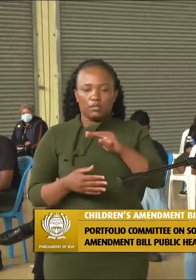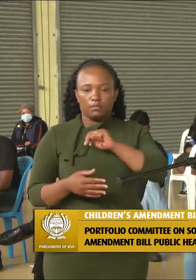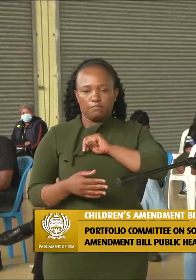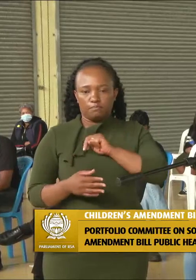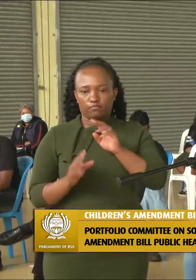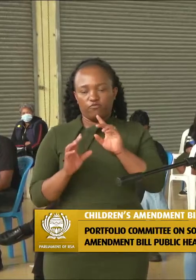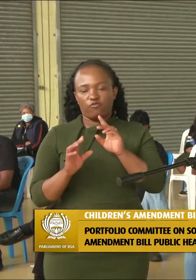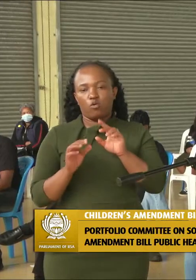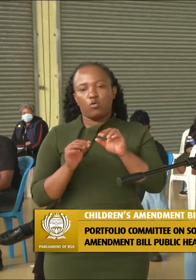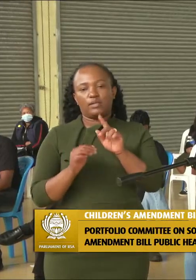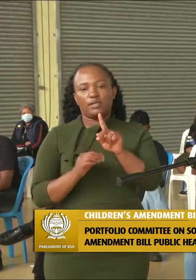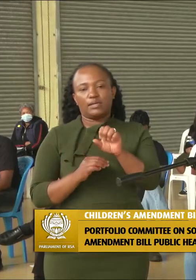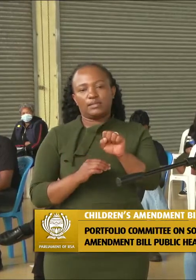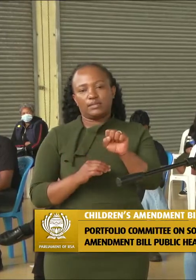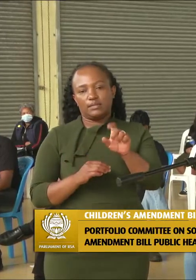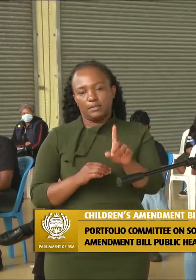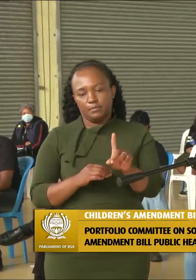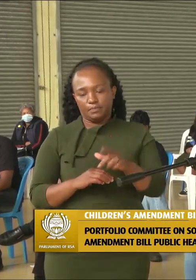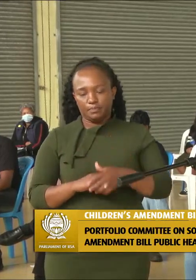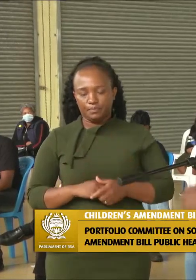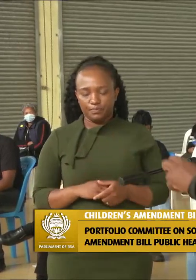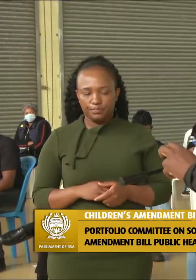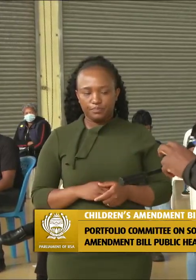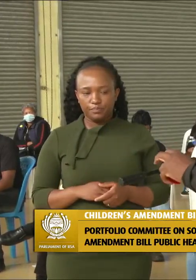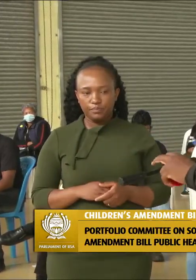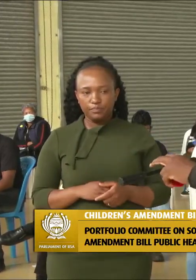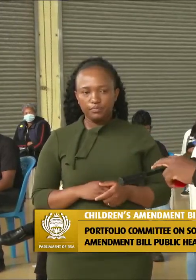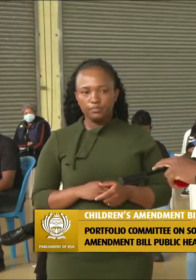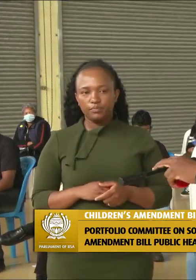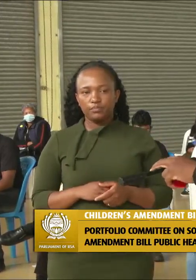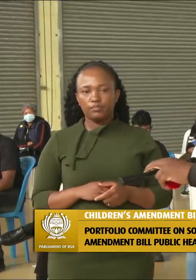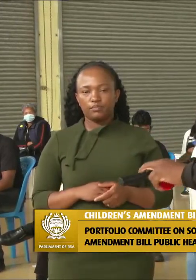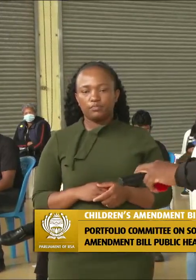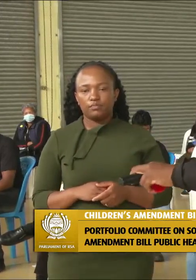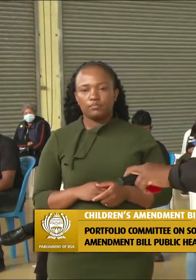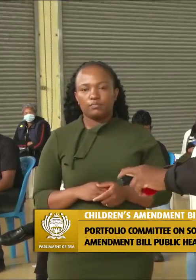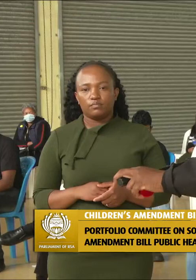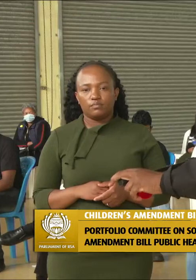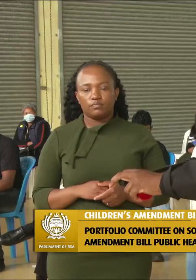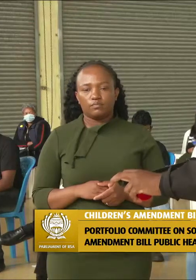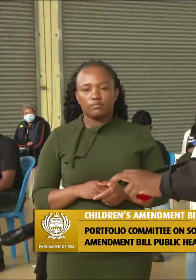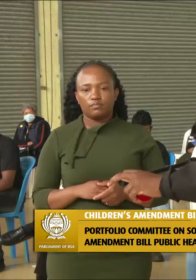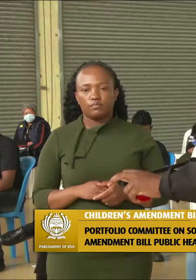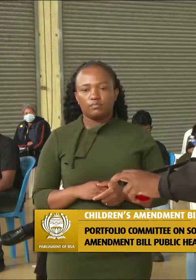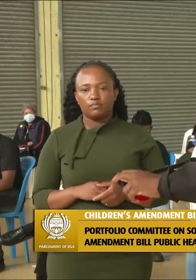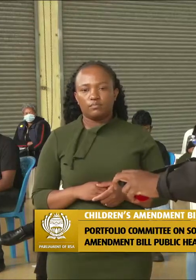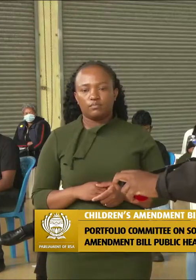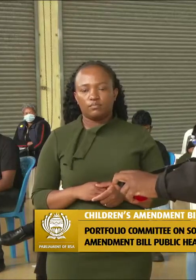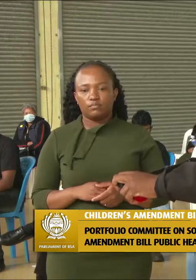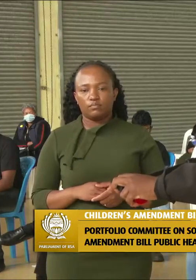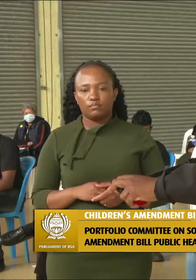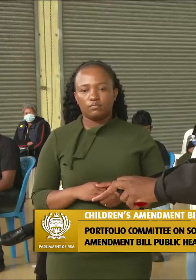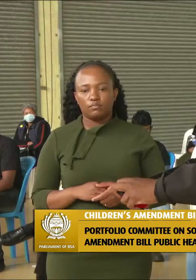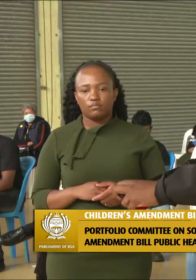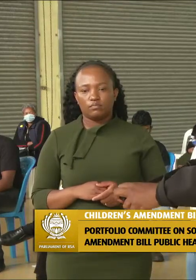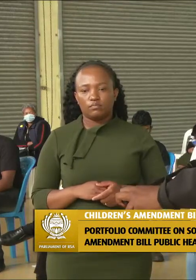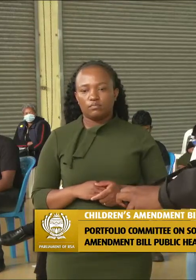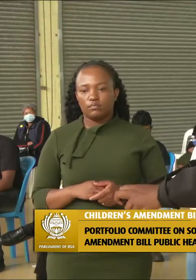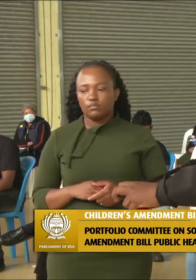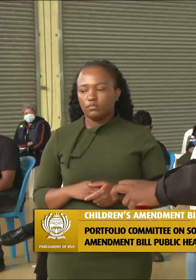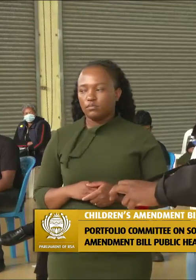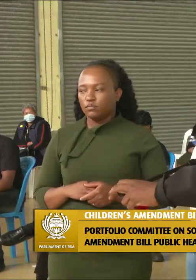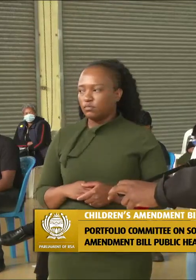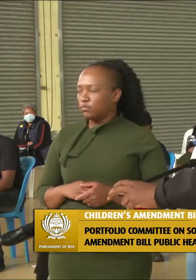you, Honorable Chair and everyone. My name is Nelisiwe Vilakazi. I'm the Chief Director of the Department